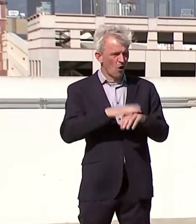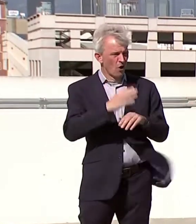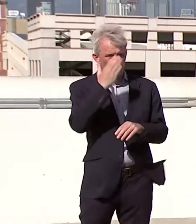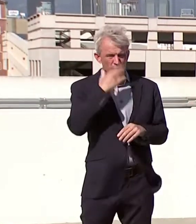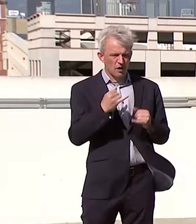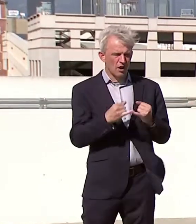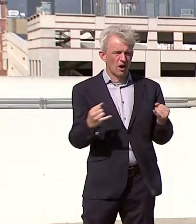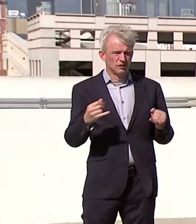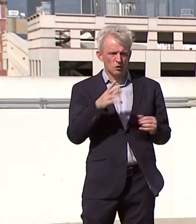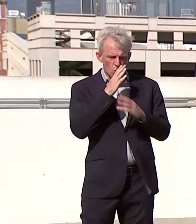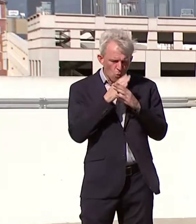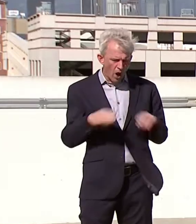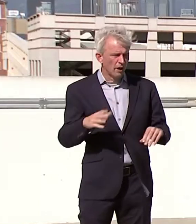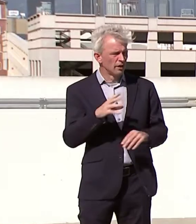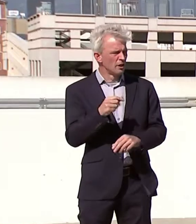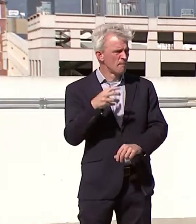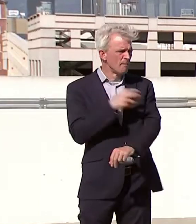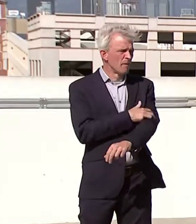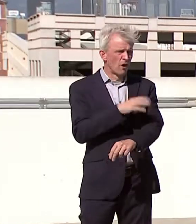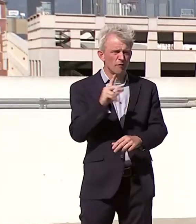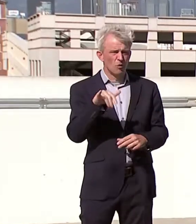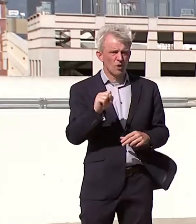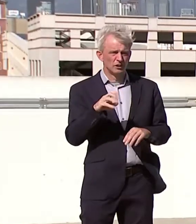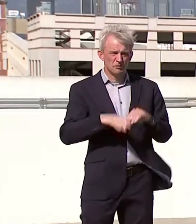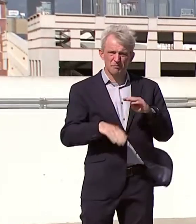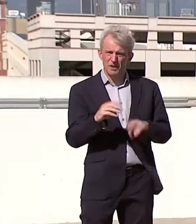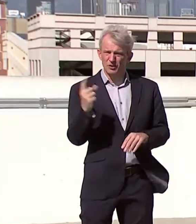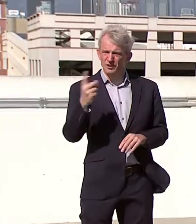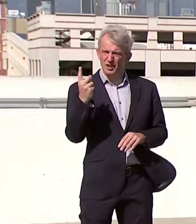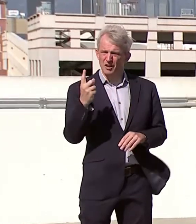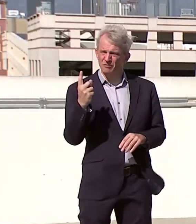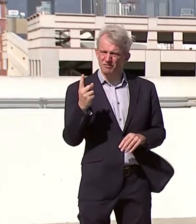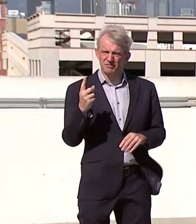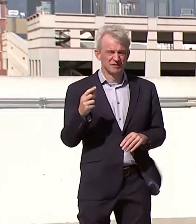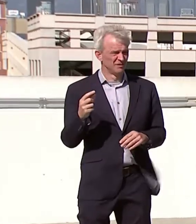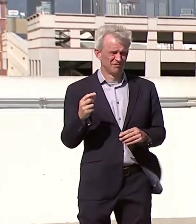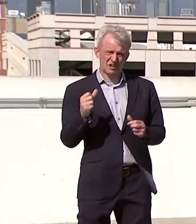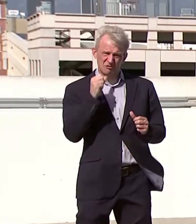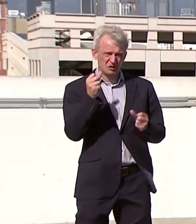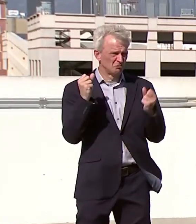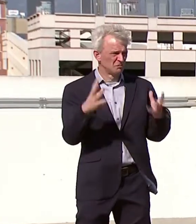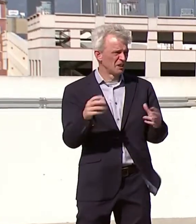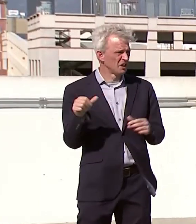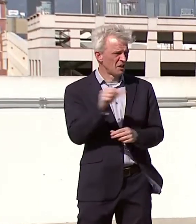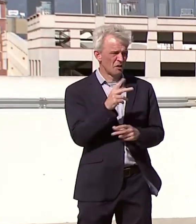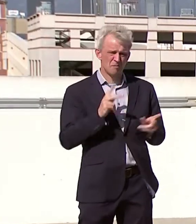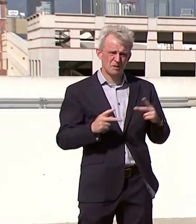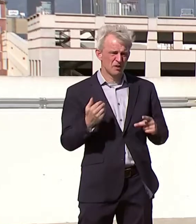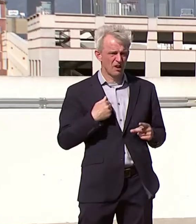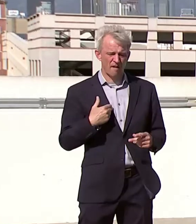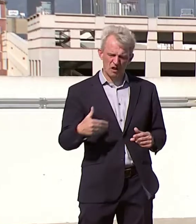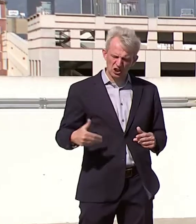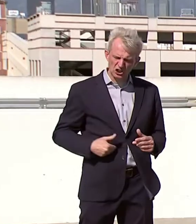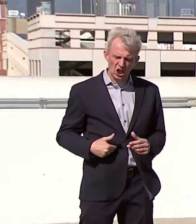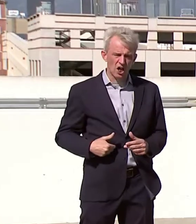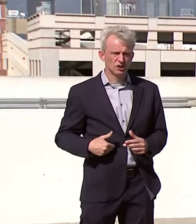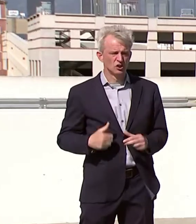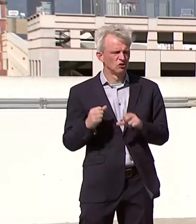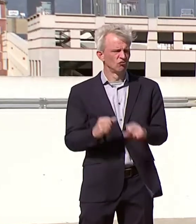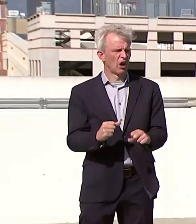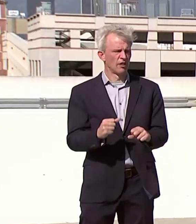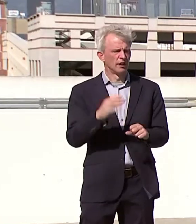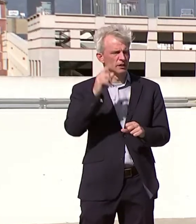ways and powerful ways build something that few others would have had the stomach, the heart, and the intelligence to put